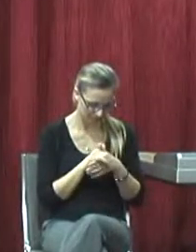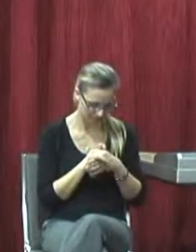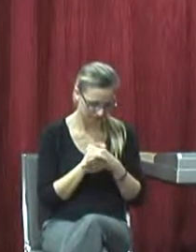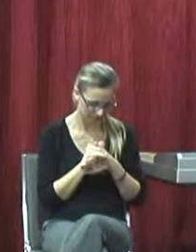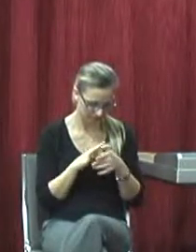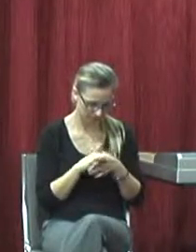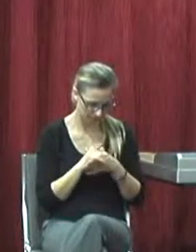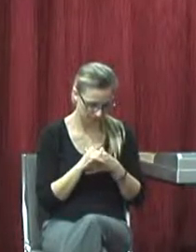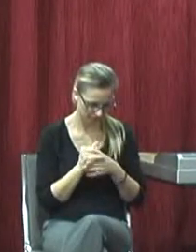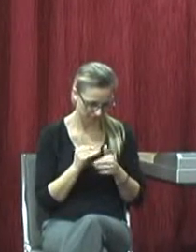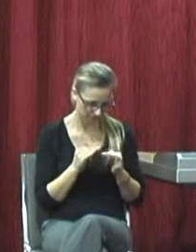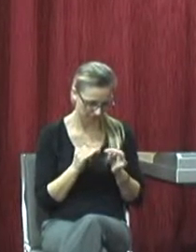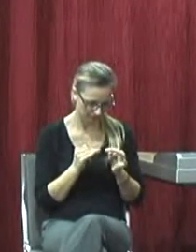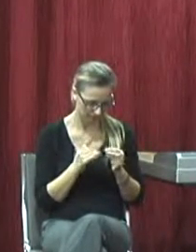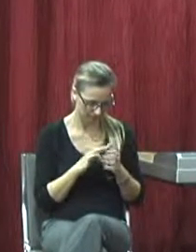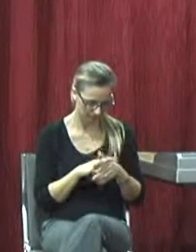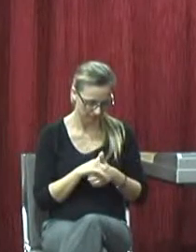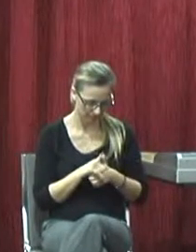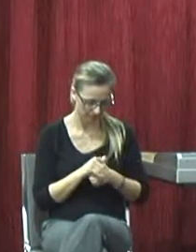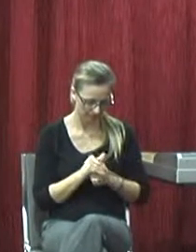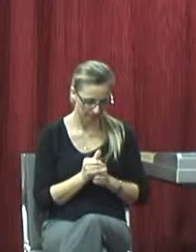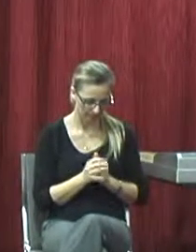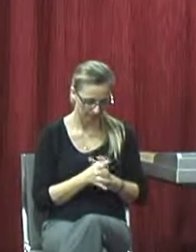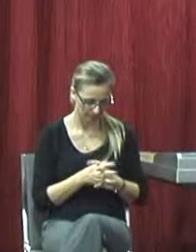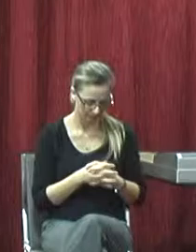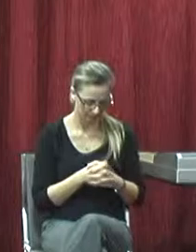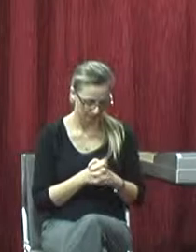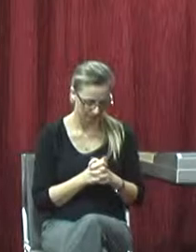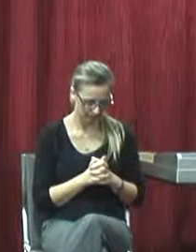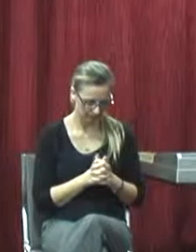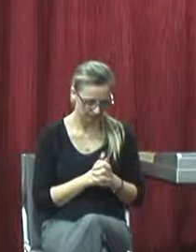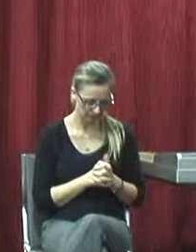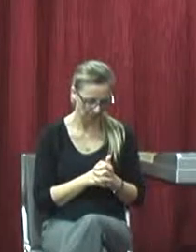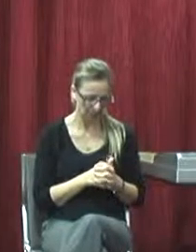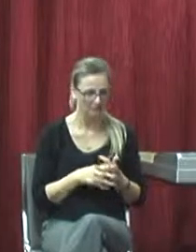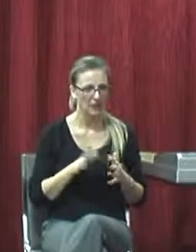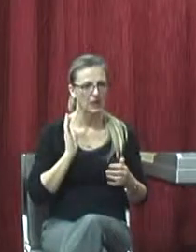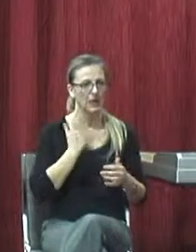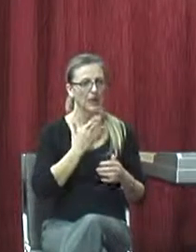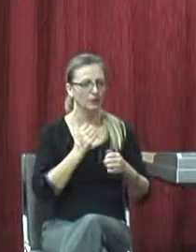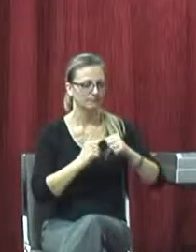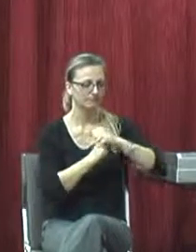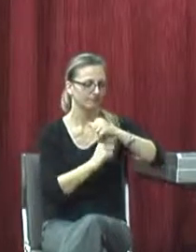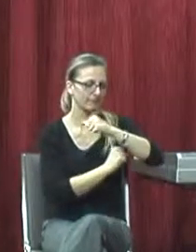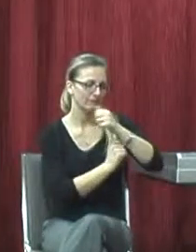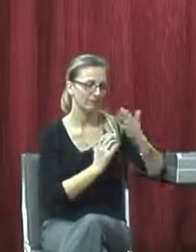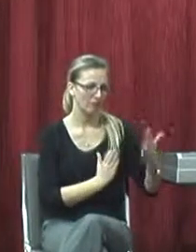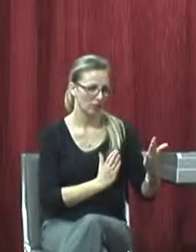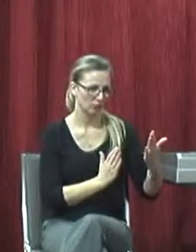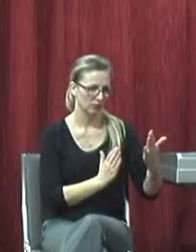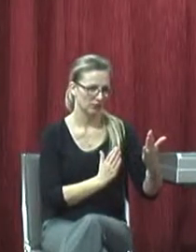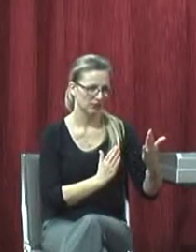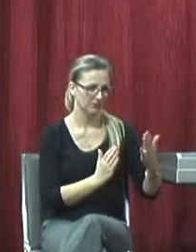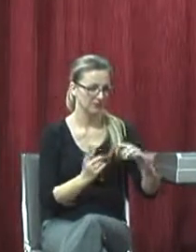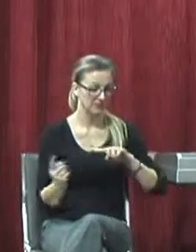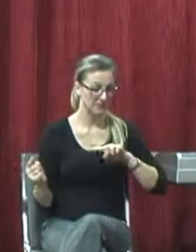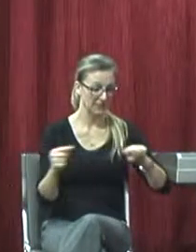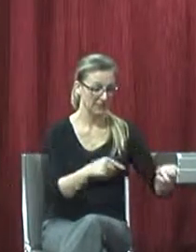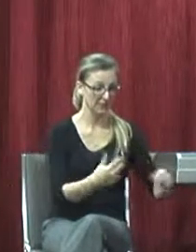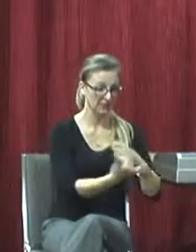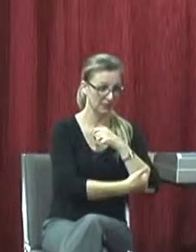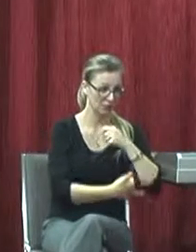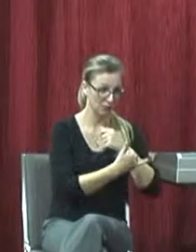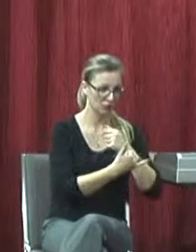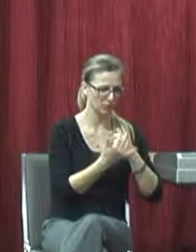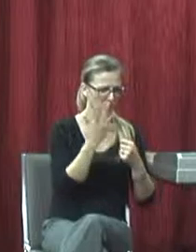society. And the power is there because our founders came to this country to be their own bosses, to be